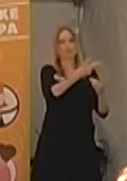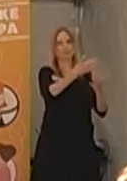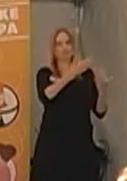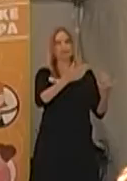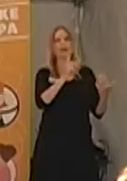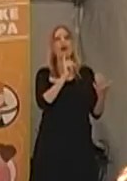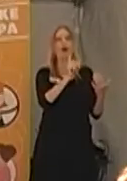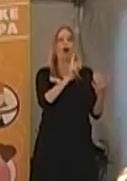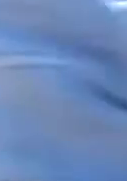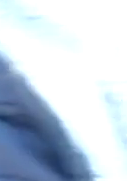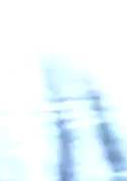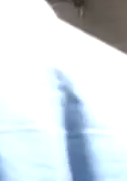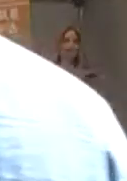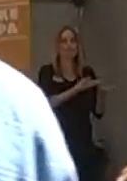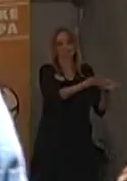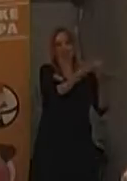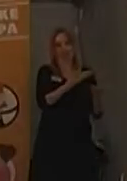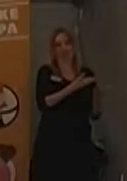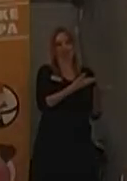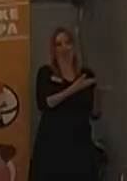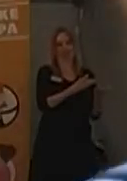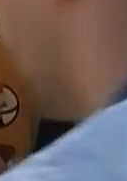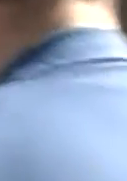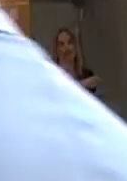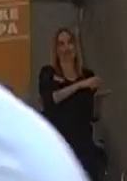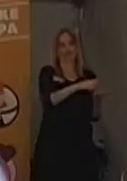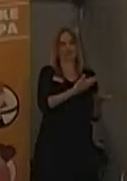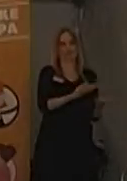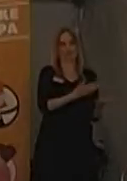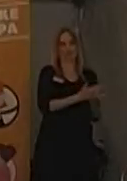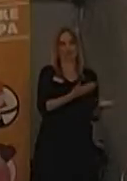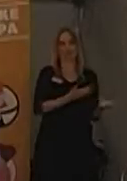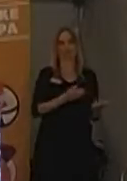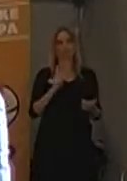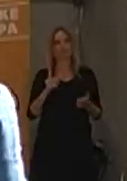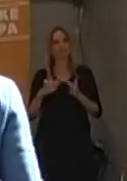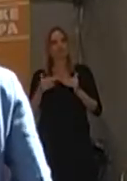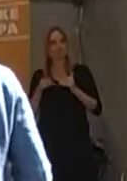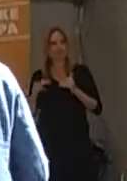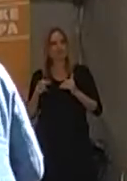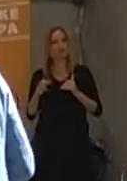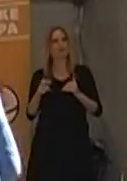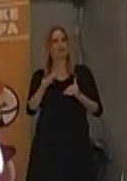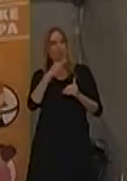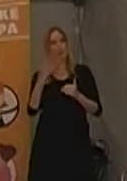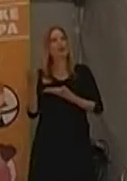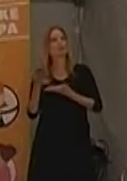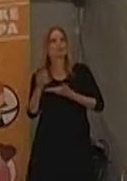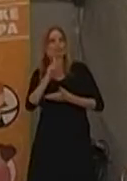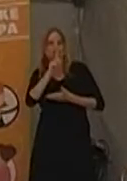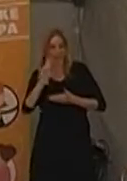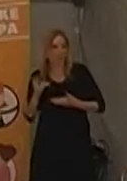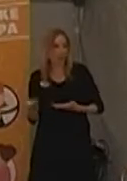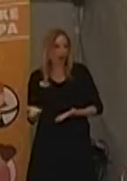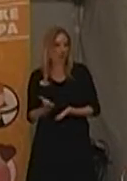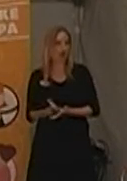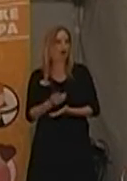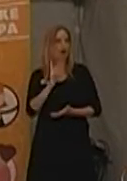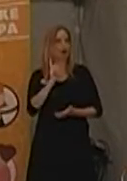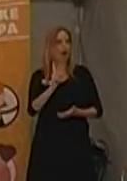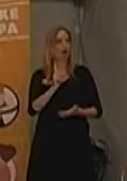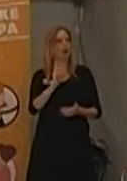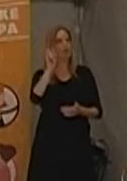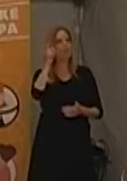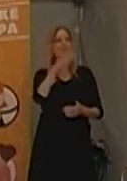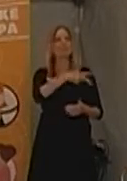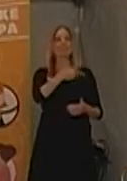get in return. Well, in the UK, we get a health service, we get subsidised dental care, we get a lot of those things as well. But I guess what